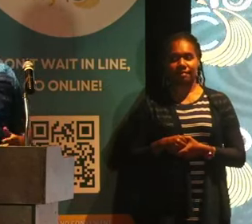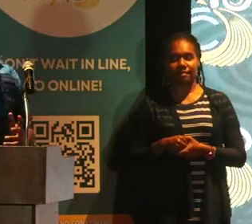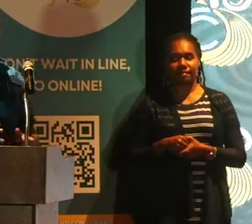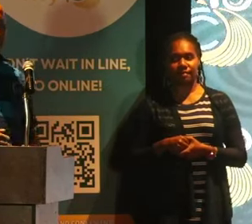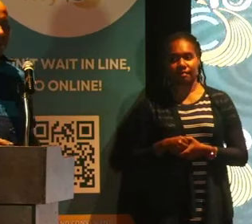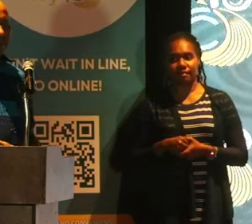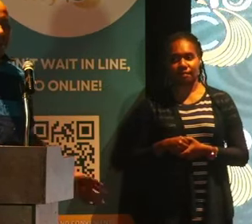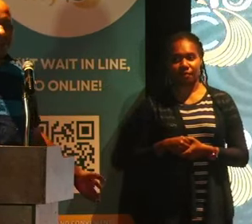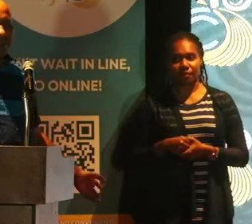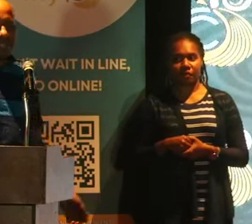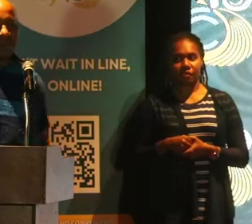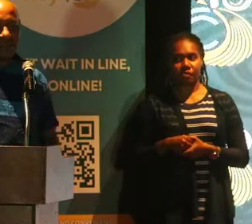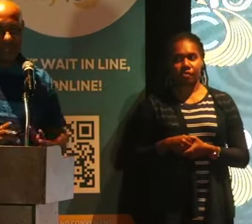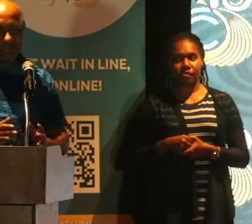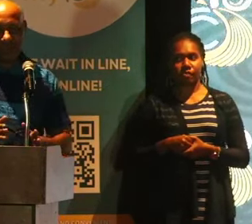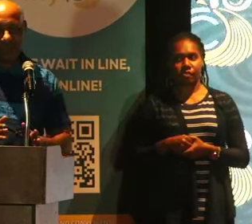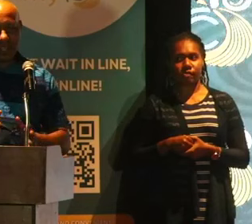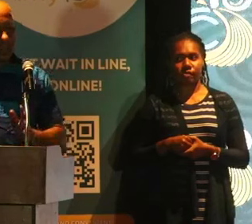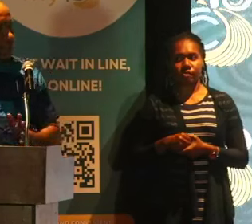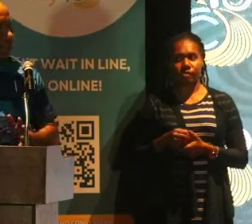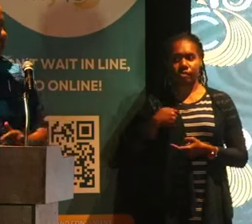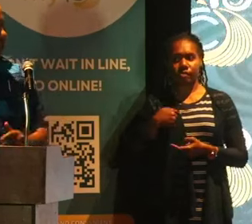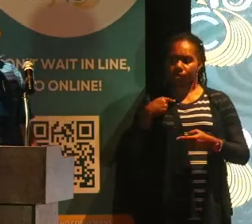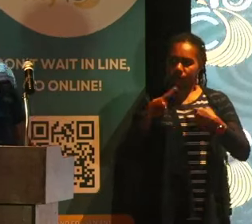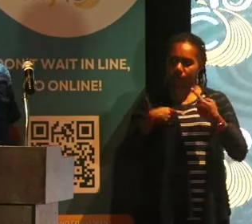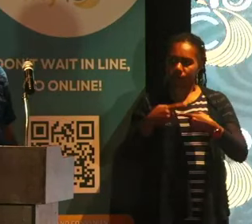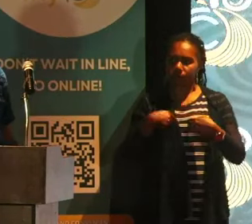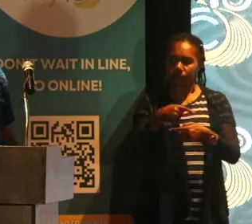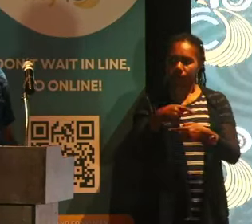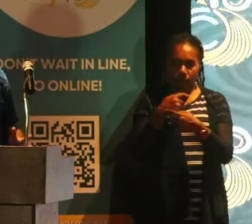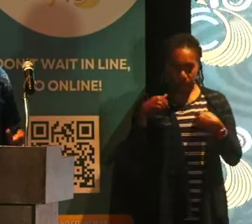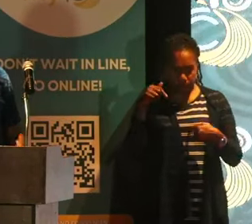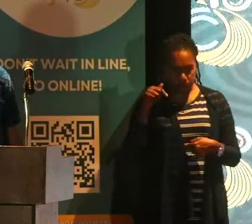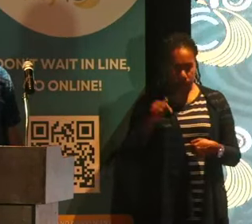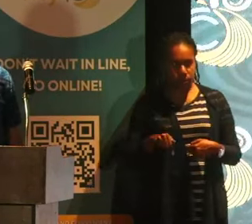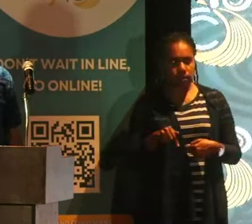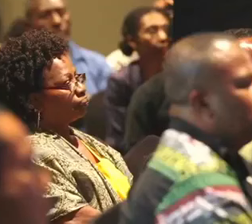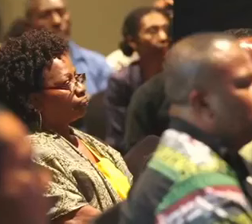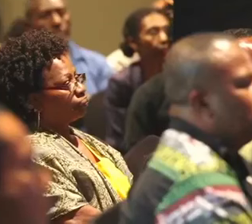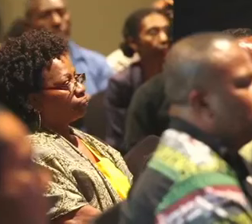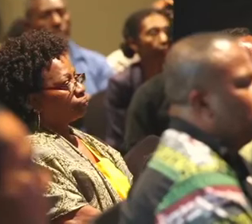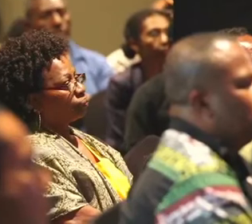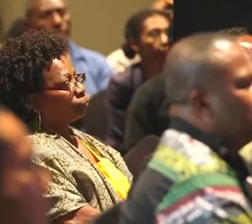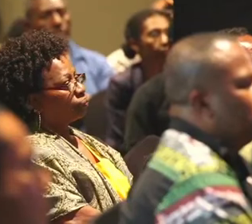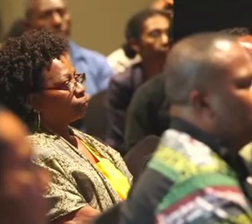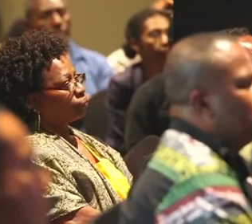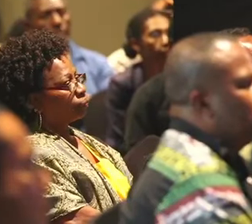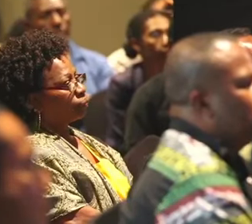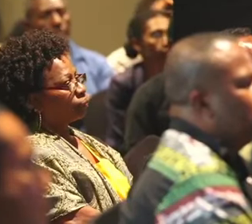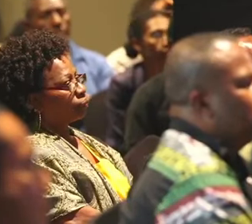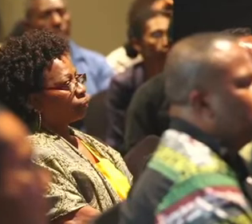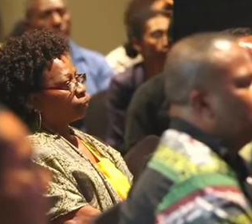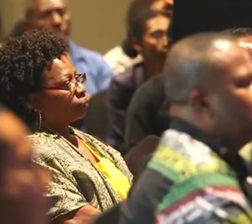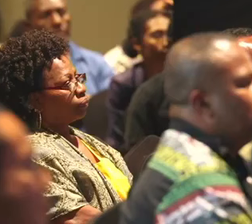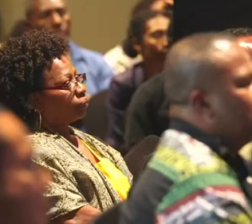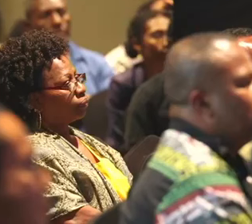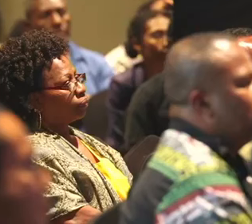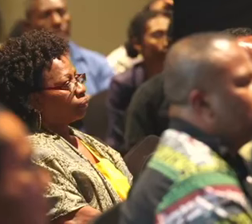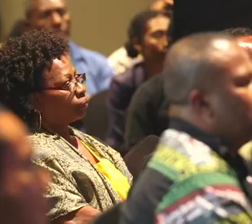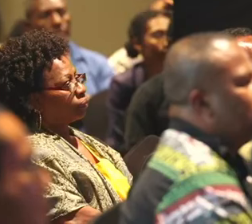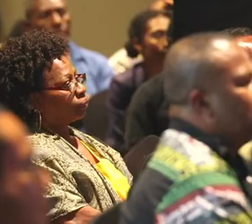come and explain. Because our office is, we are here for the registration process. Otherwise, we might be breaching some of the protocols. So we may say something wrong. And